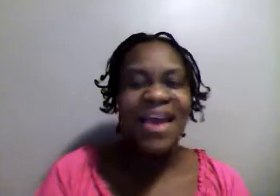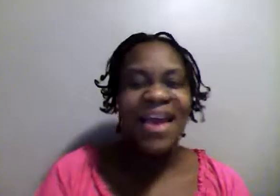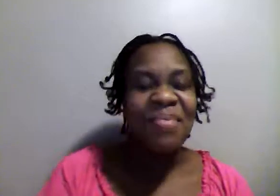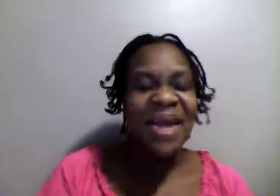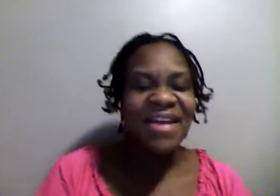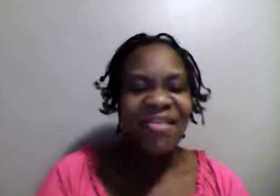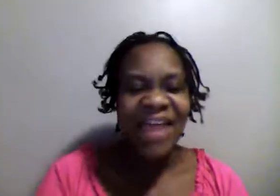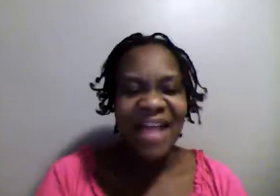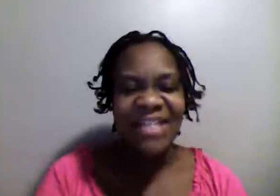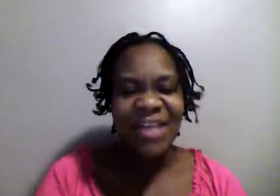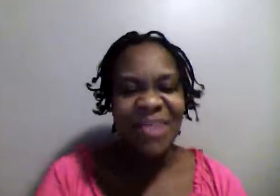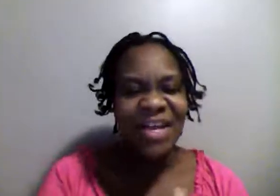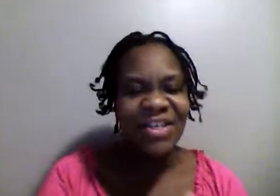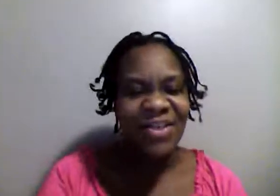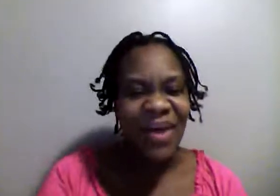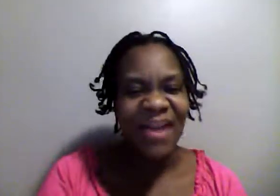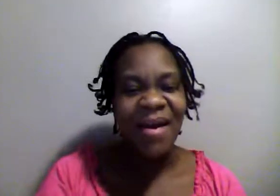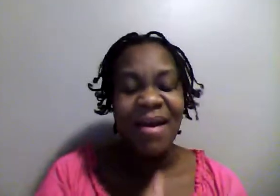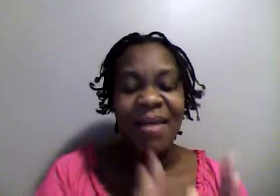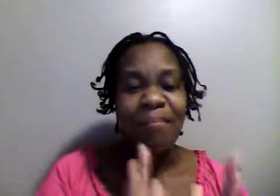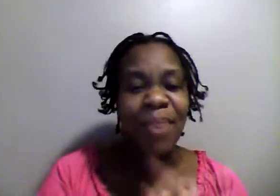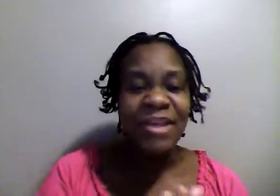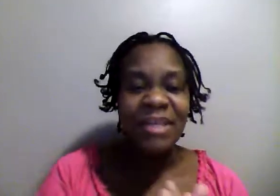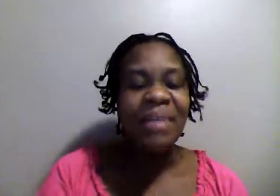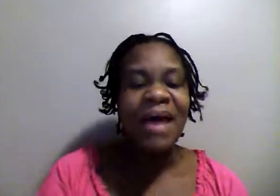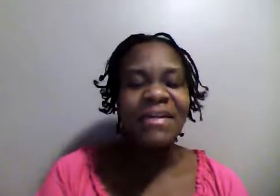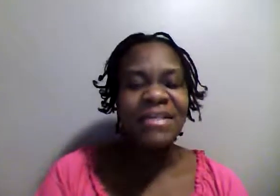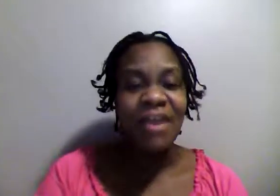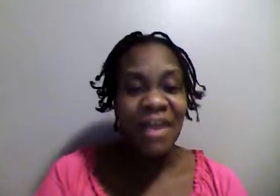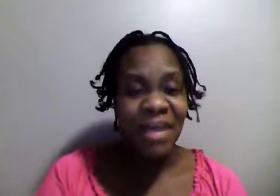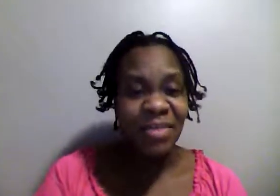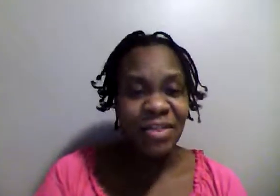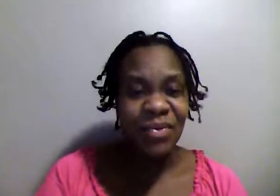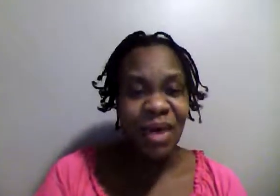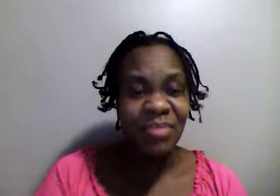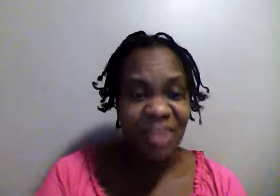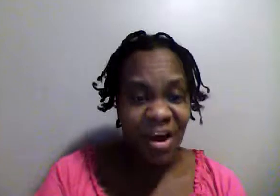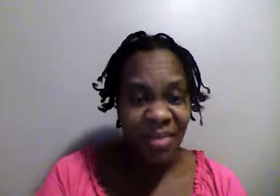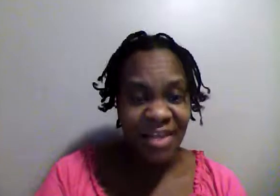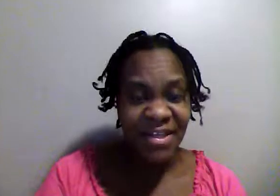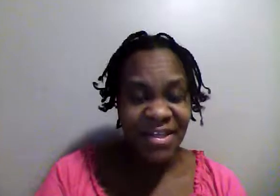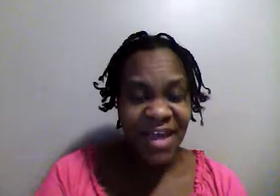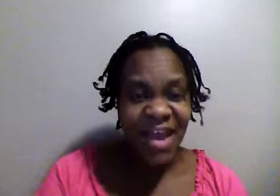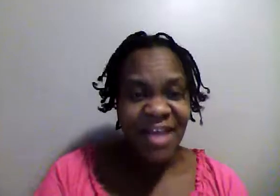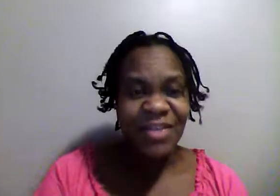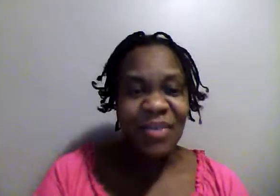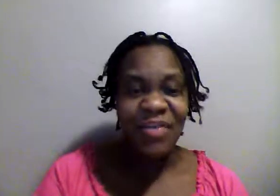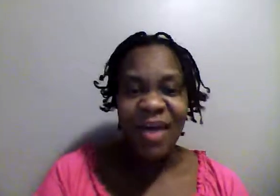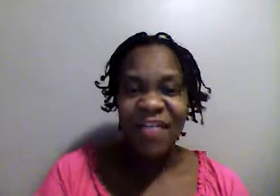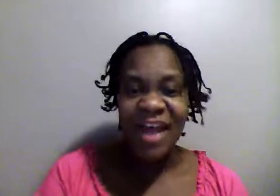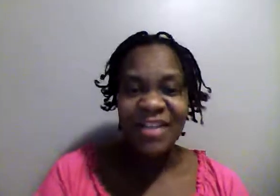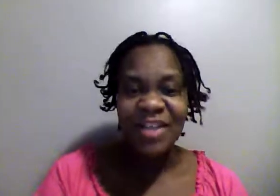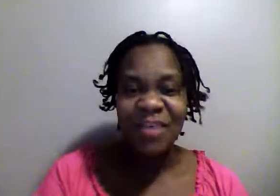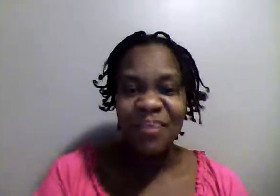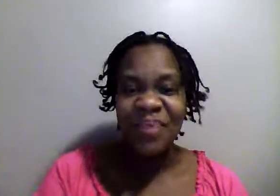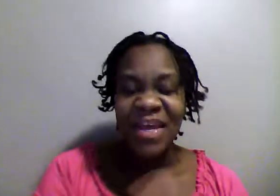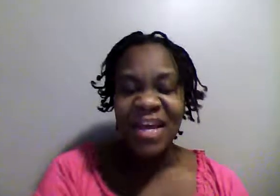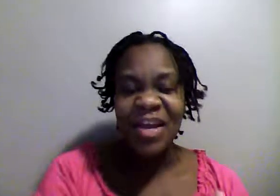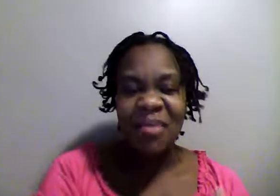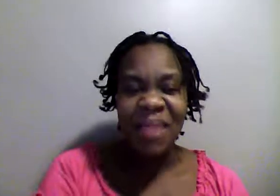You might have calcium in your soil, but your plant is unable to absorb it. So if you have calcium in